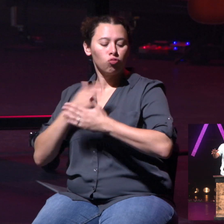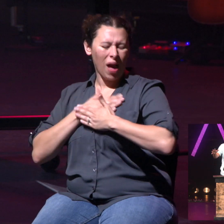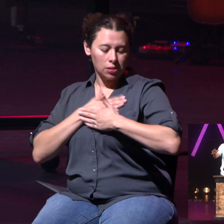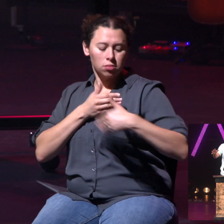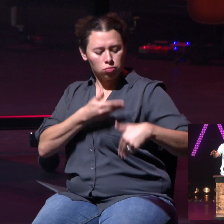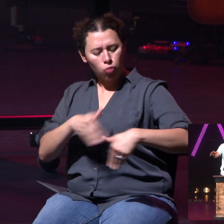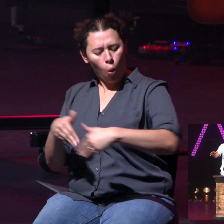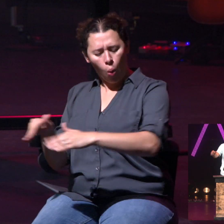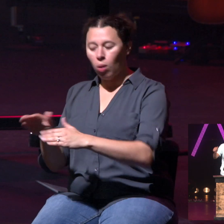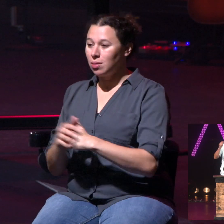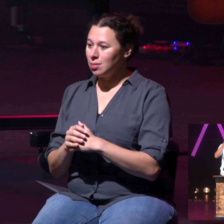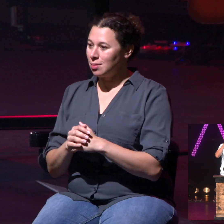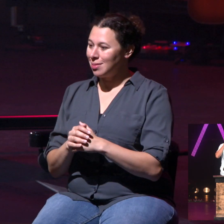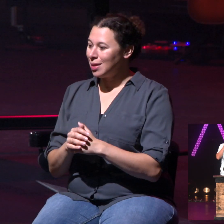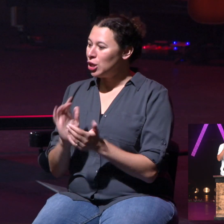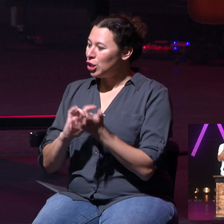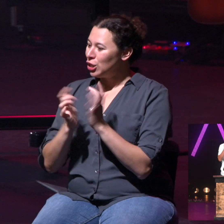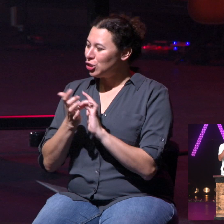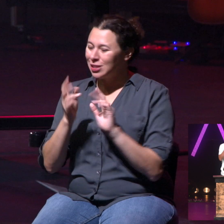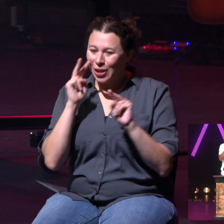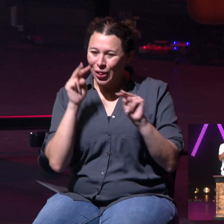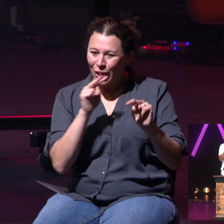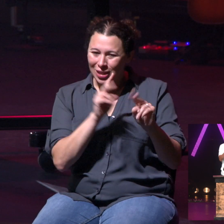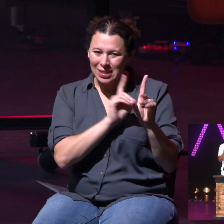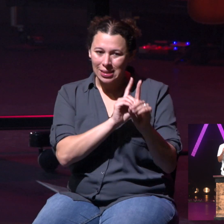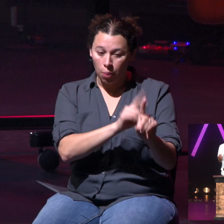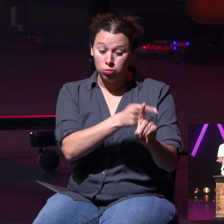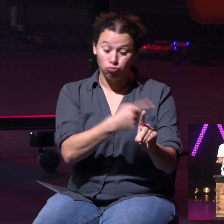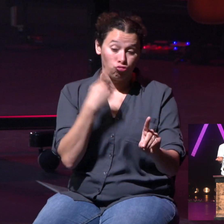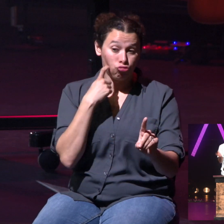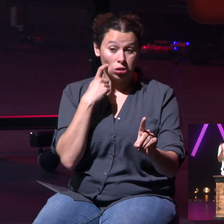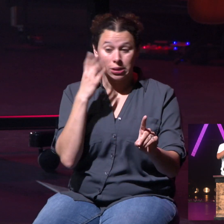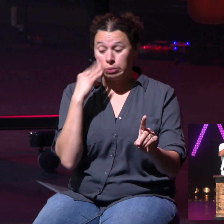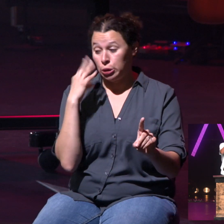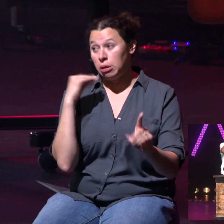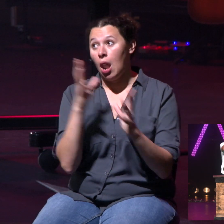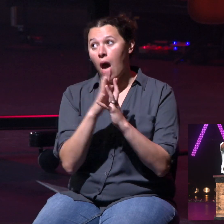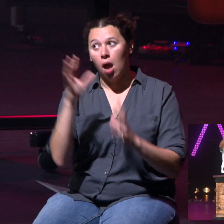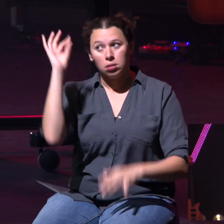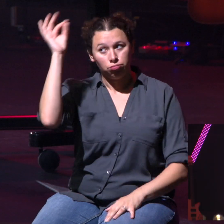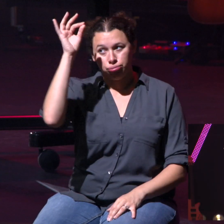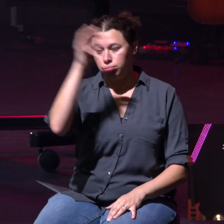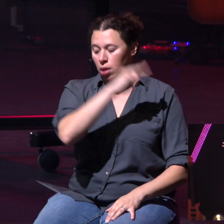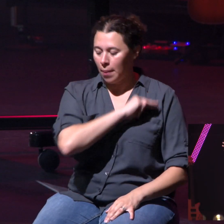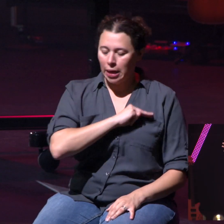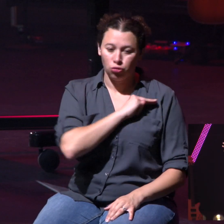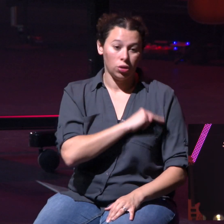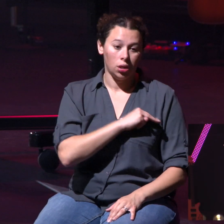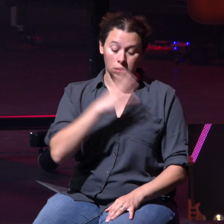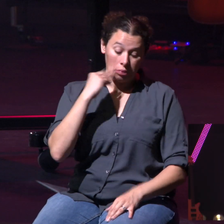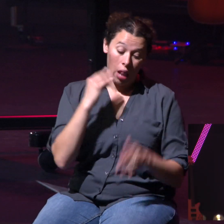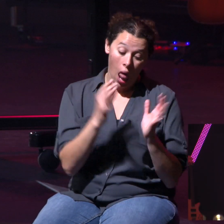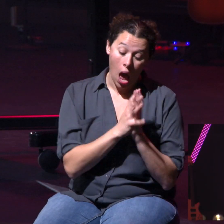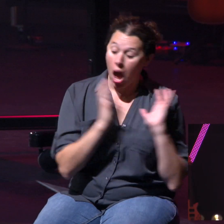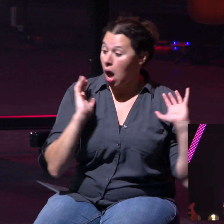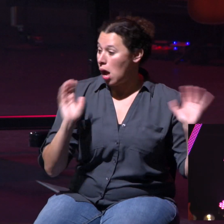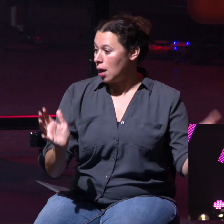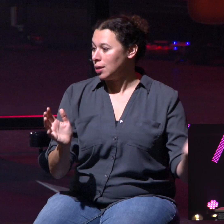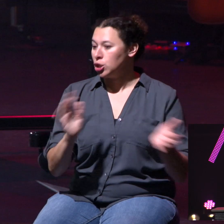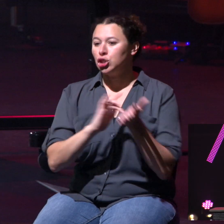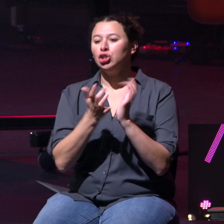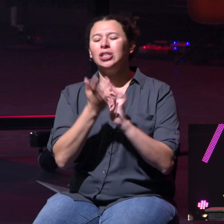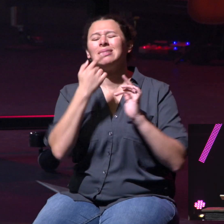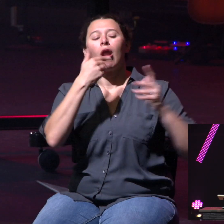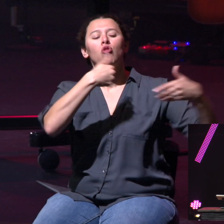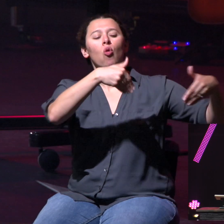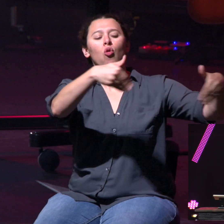looking at the disciples here, and they have just been through a lot of ministry. He'd sent them out from town to town. This is the time where he's like, go out